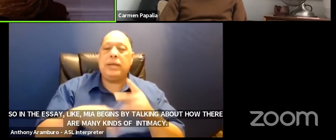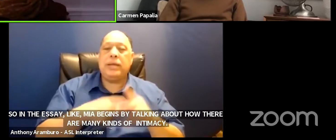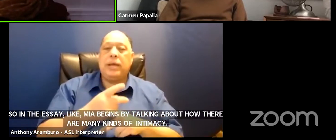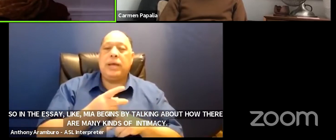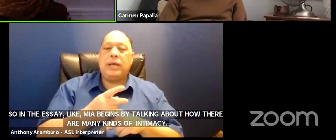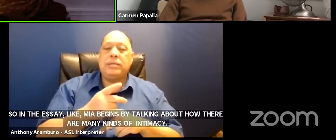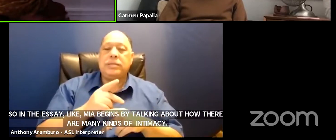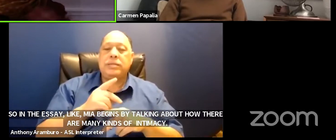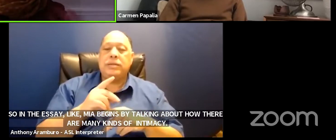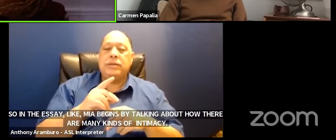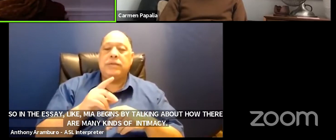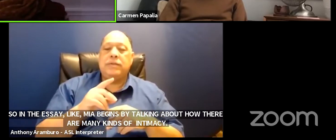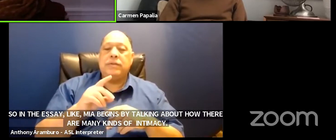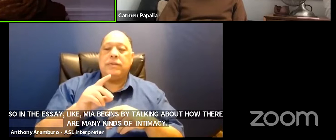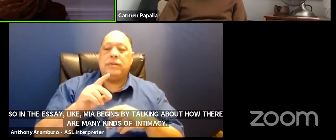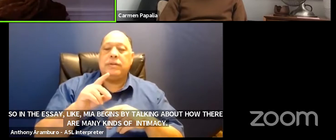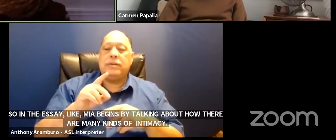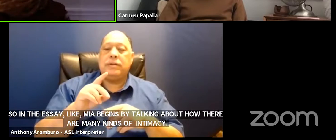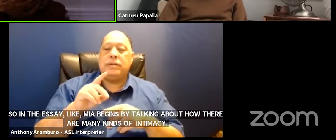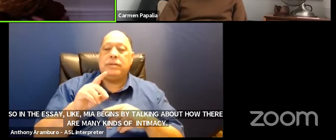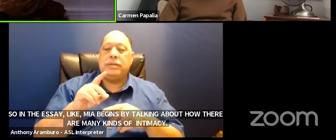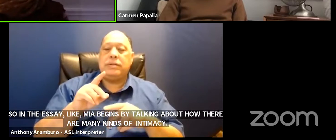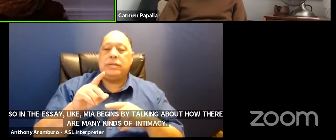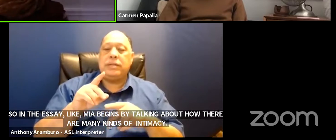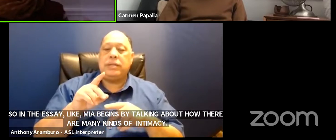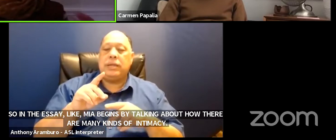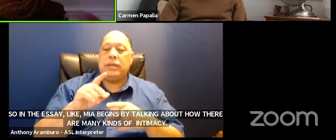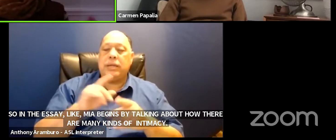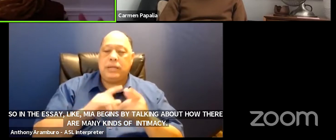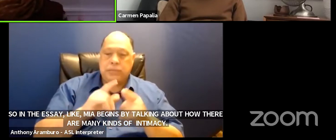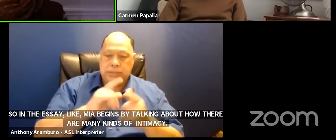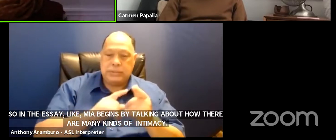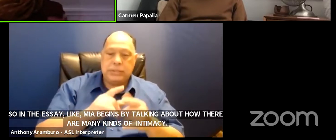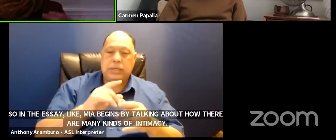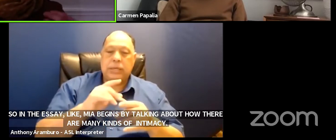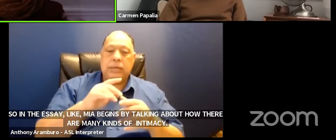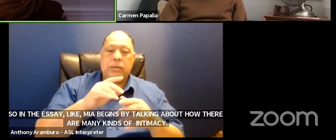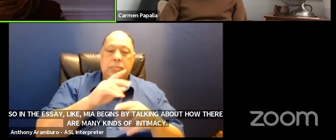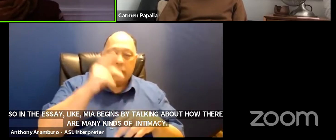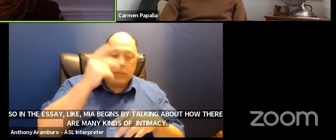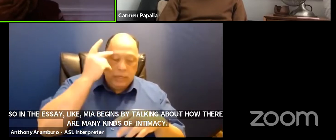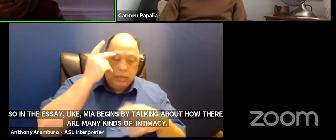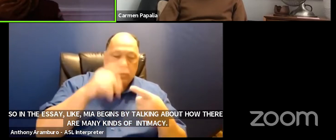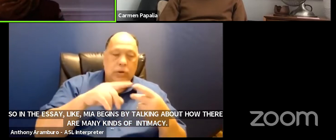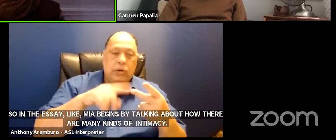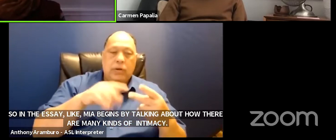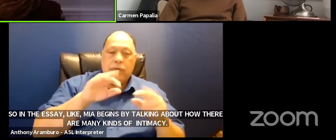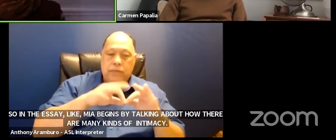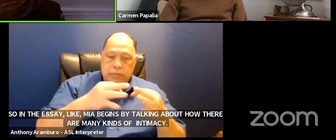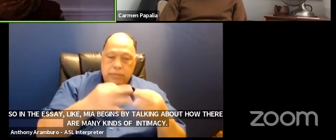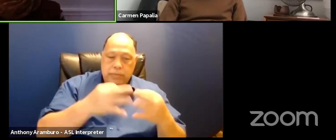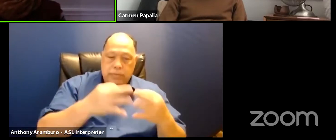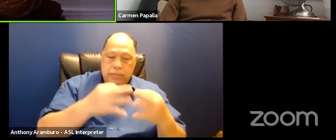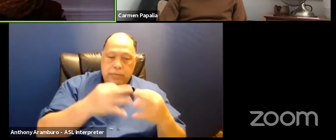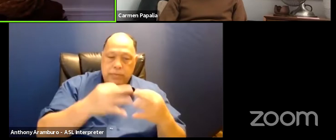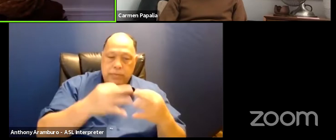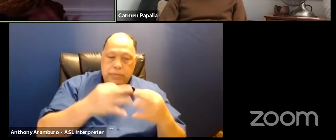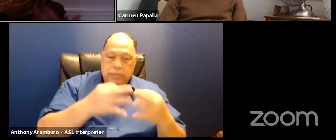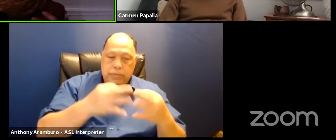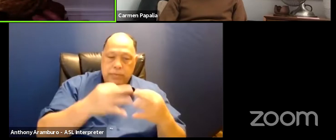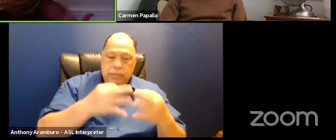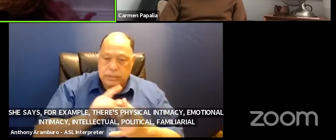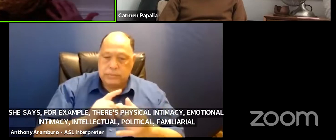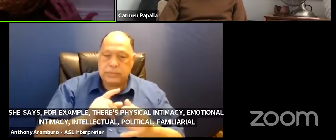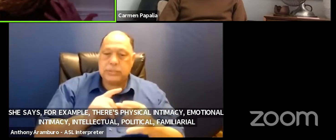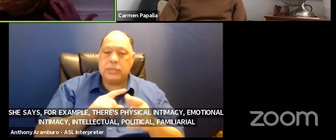physical intimacy, emotional intimacy, intellectual, political, familial, or sexual intimacy. But then